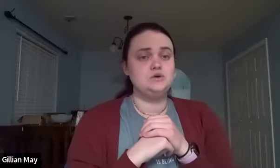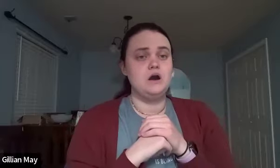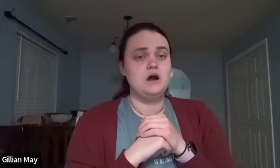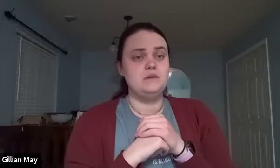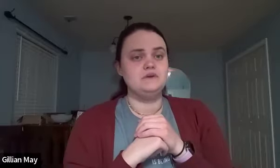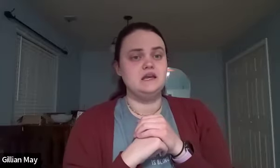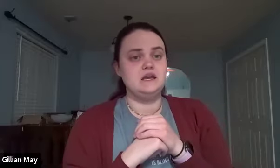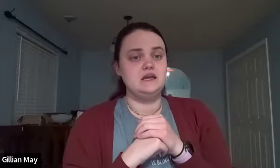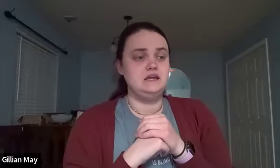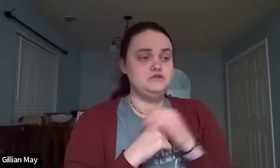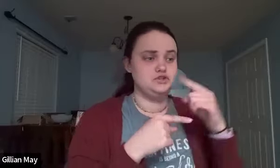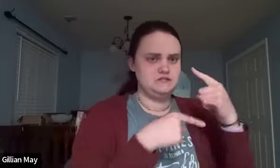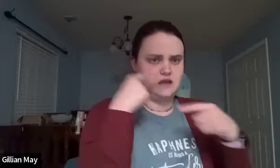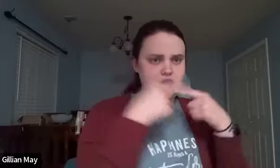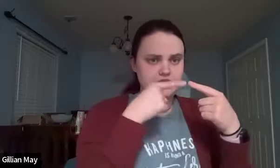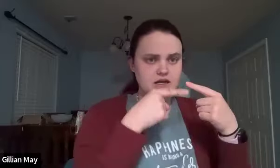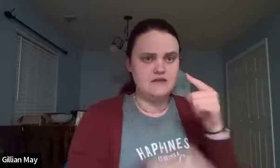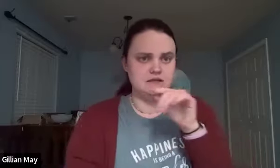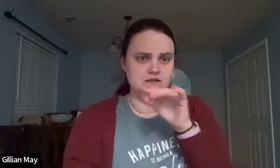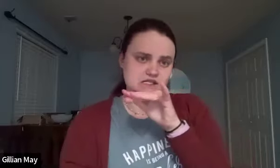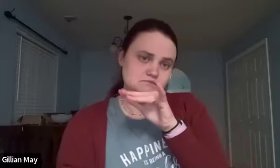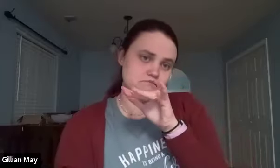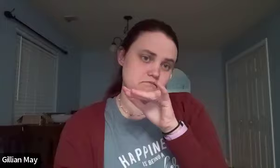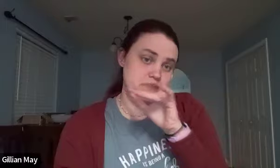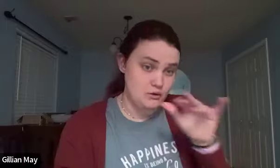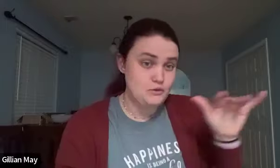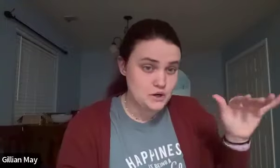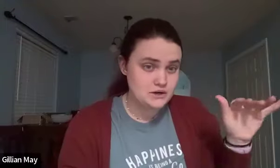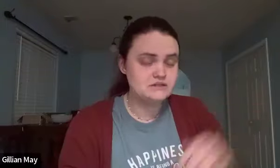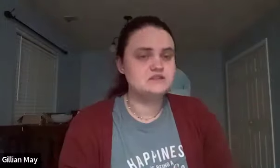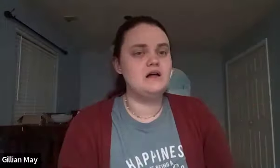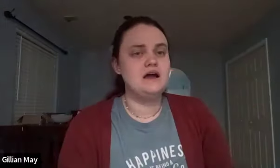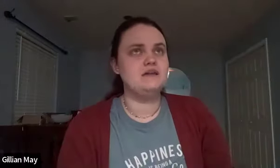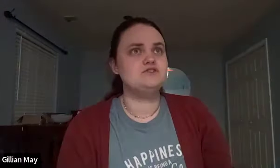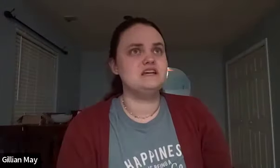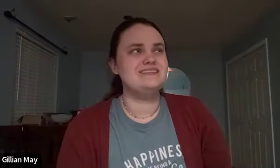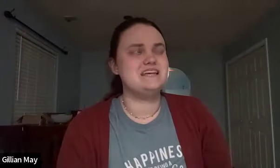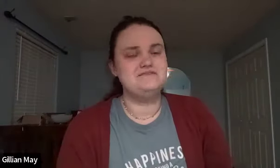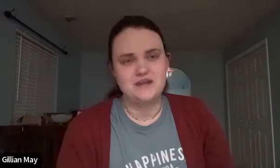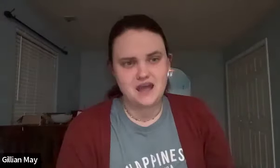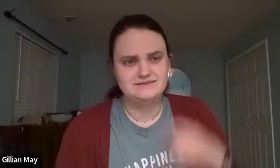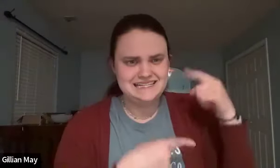you can either do sign and then spell the word. So like if you're saying the sign for cat,